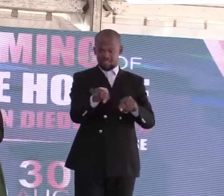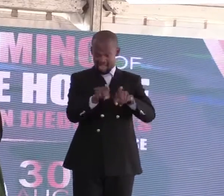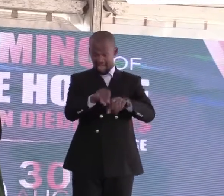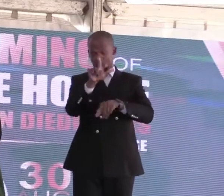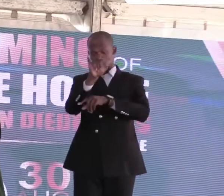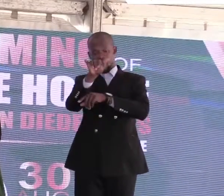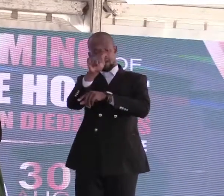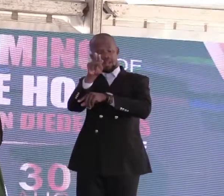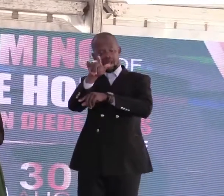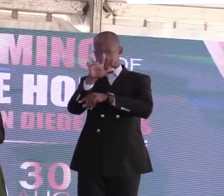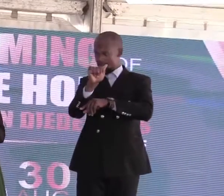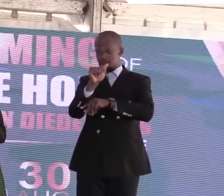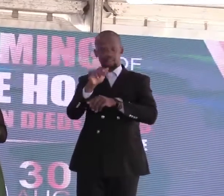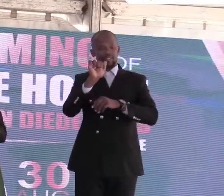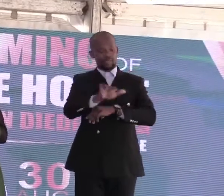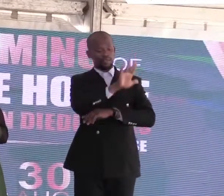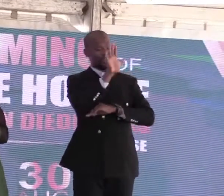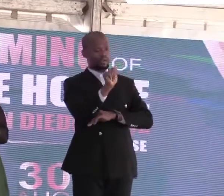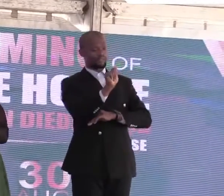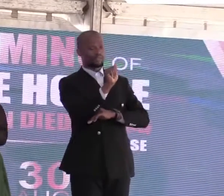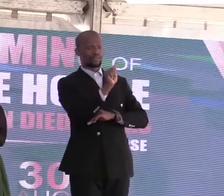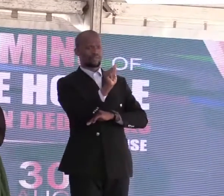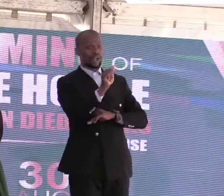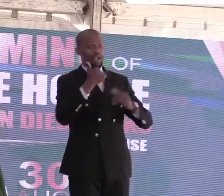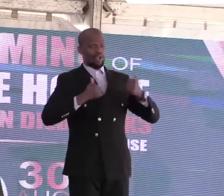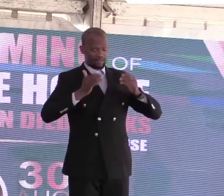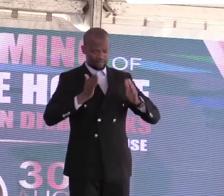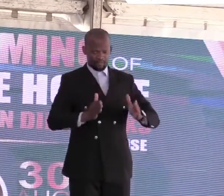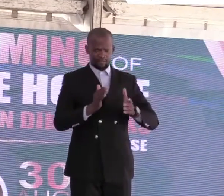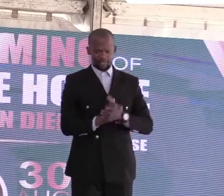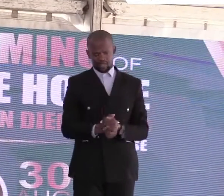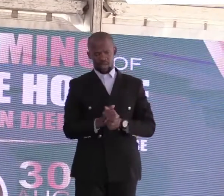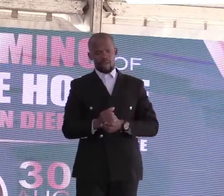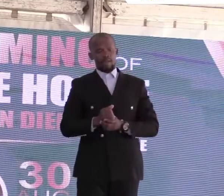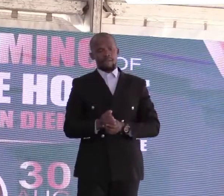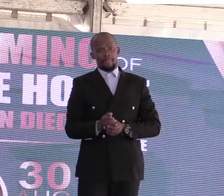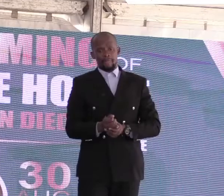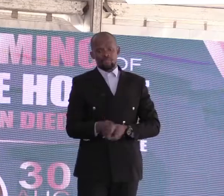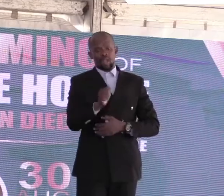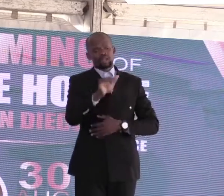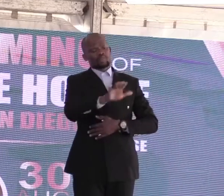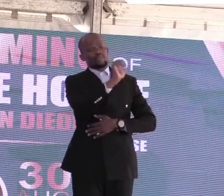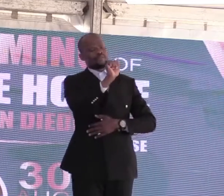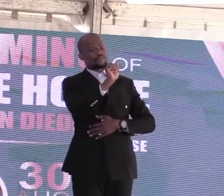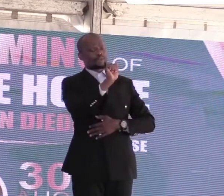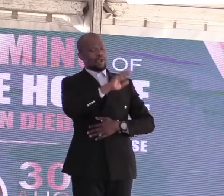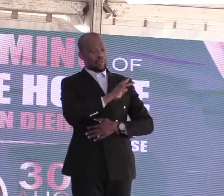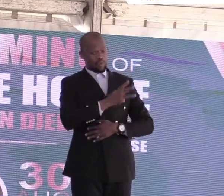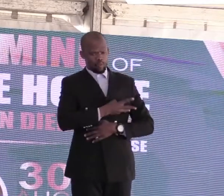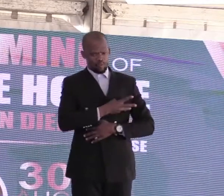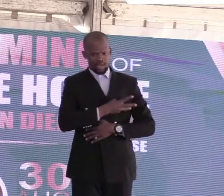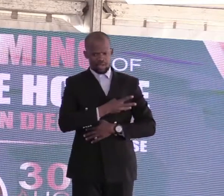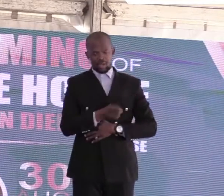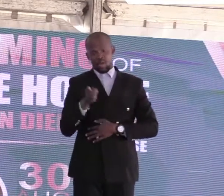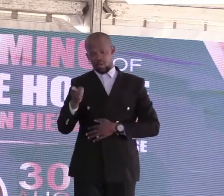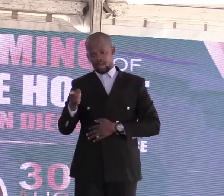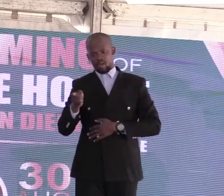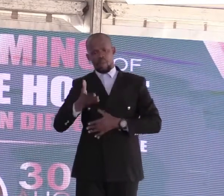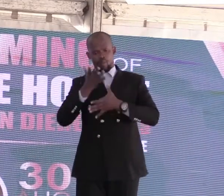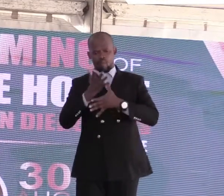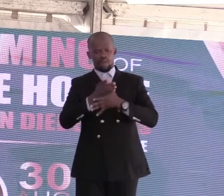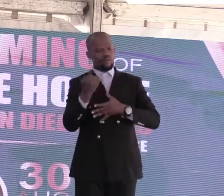South African activist known as the founding member of the Federation of South African Women, is one of our legends.